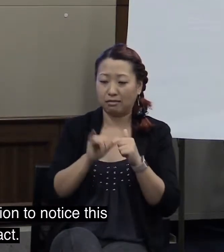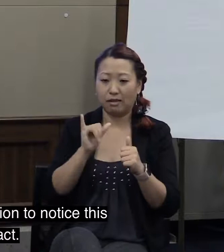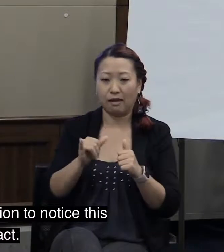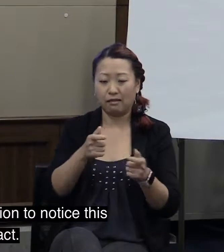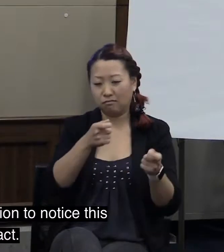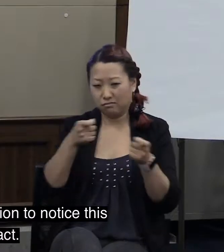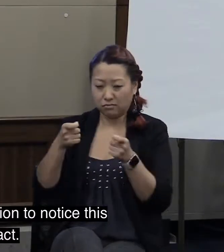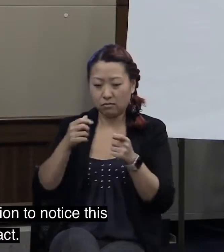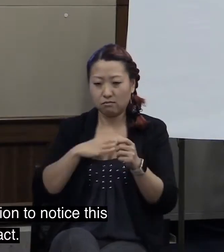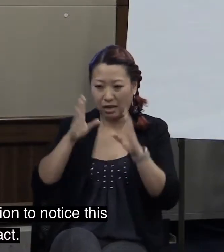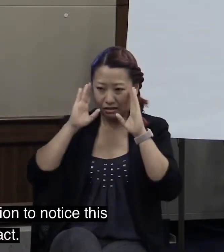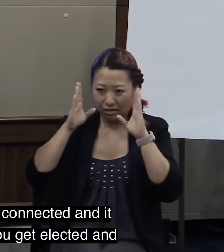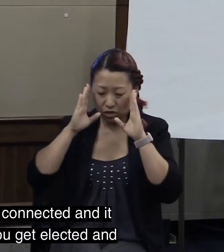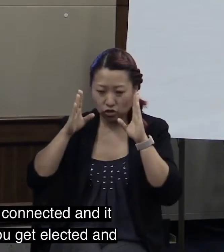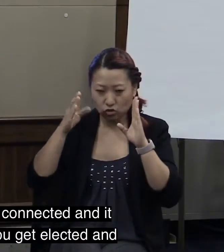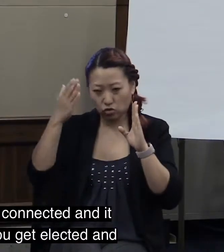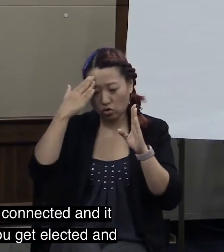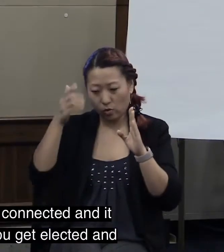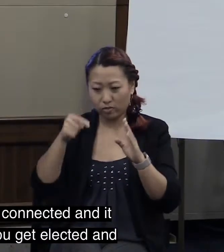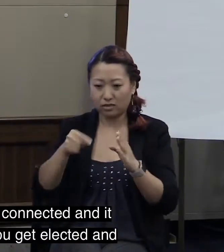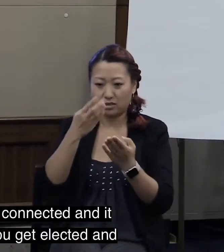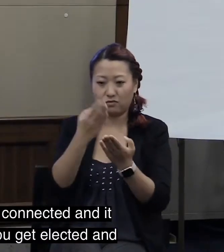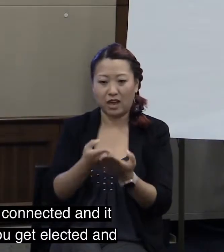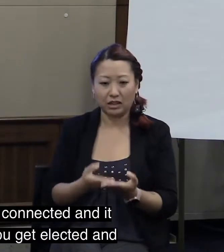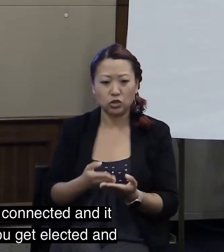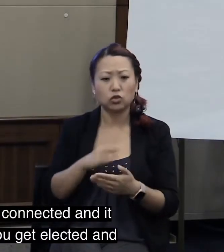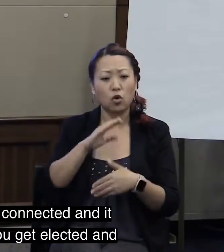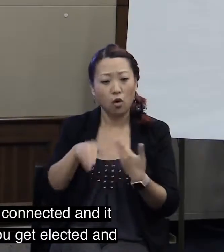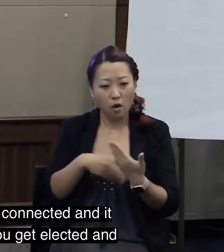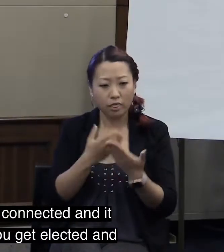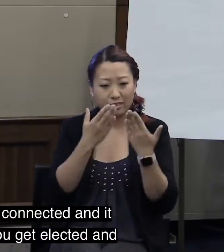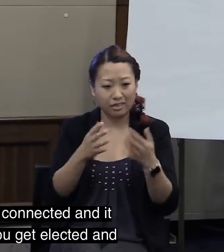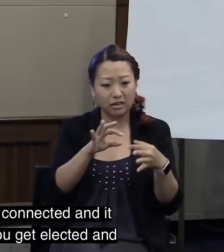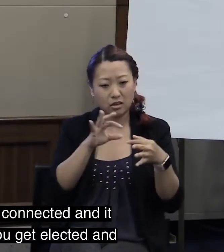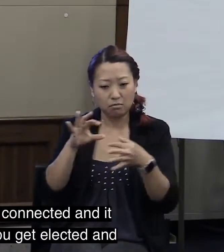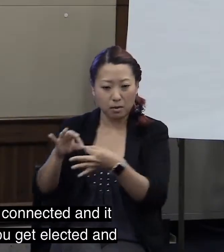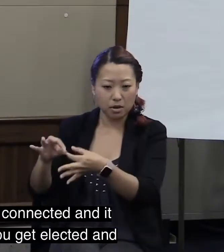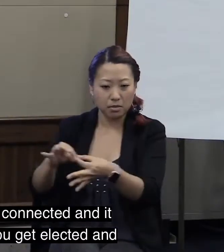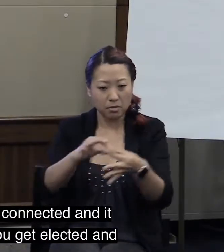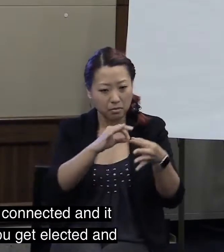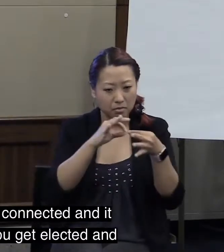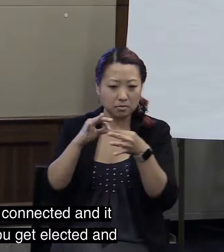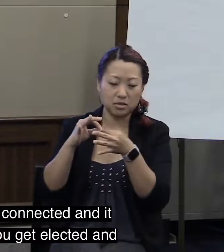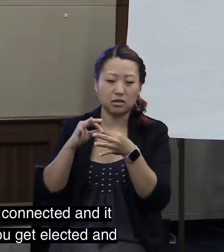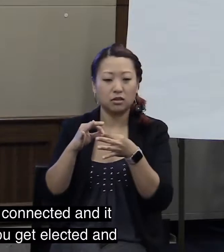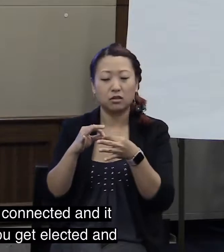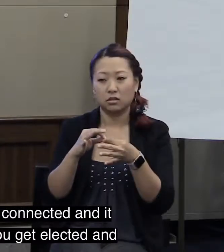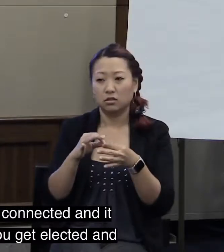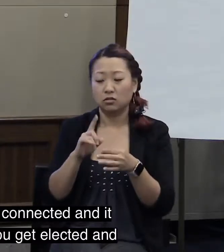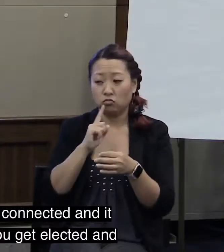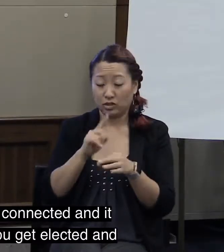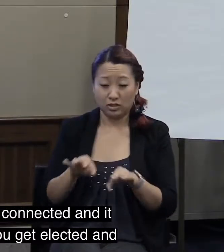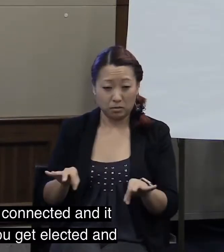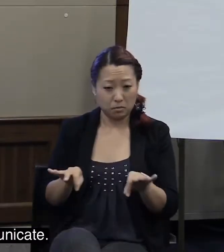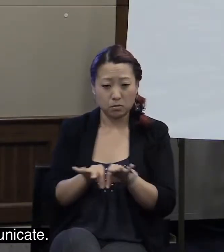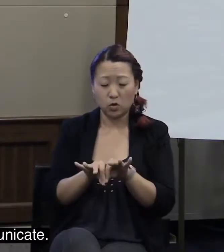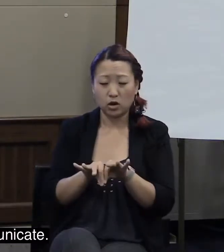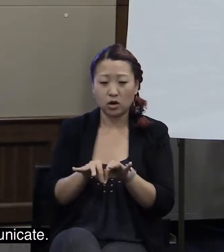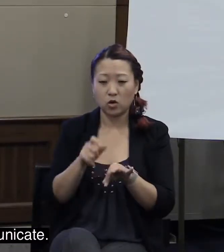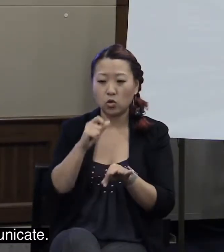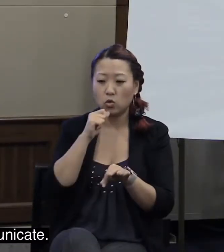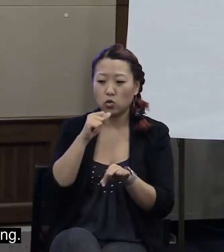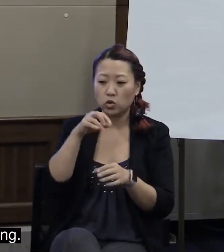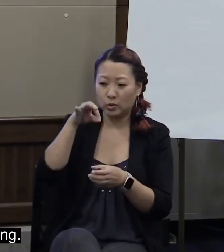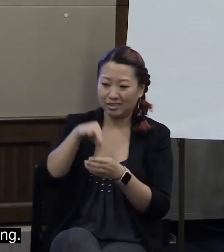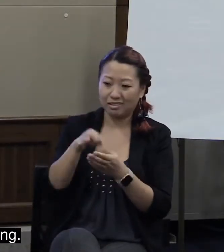this particular fact. So all these things get connected, and it then really matters who you get elected and how you